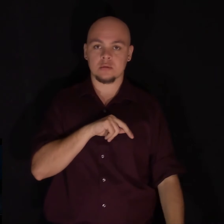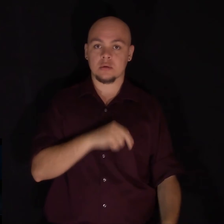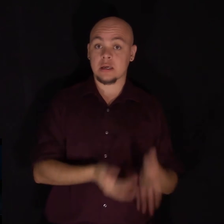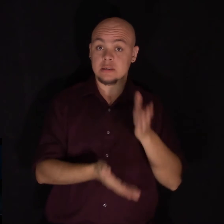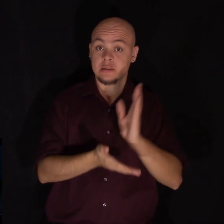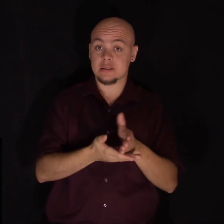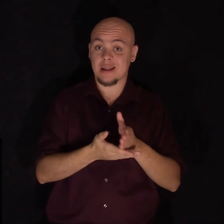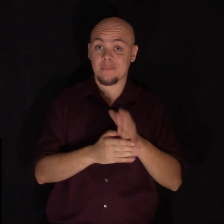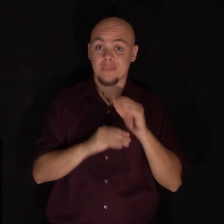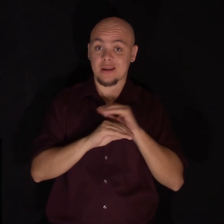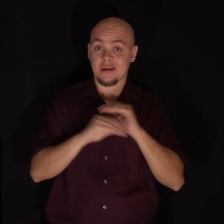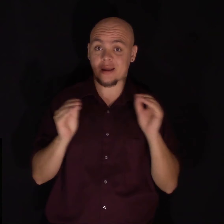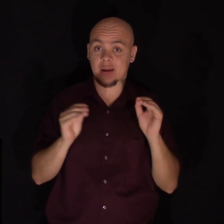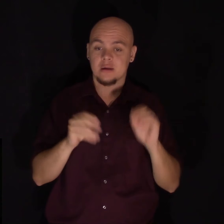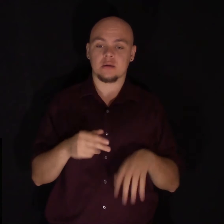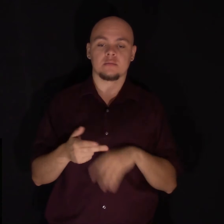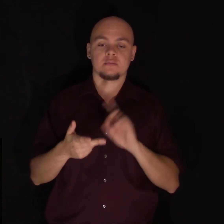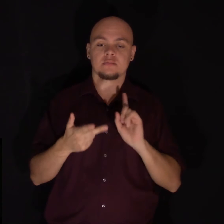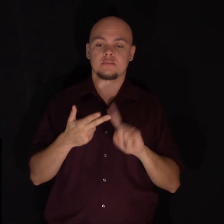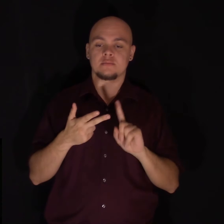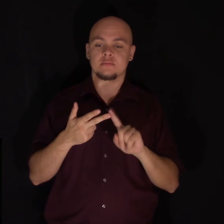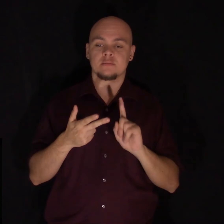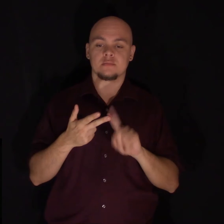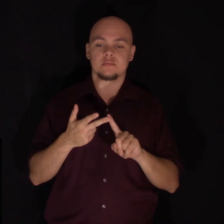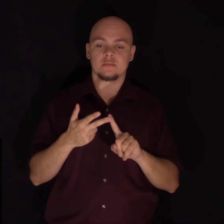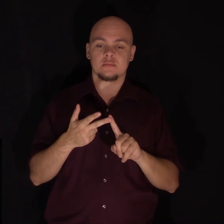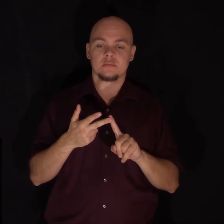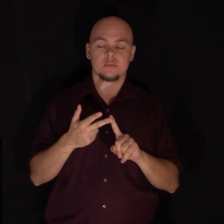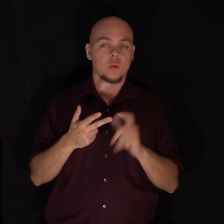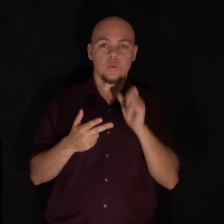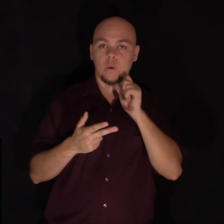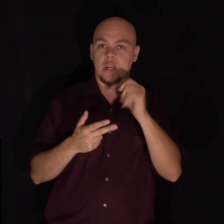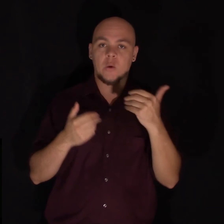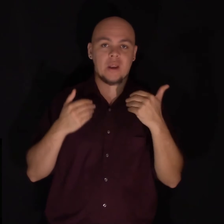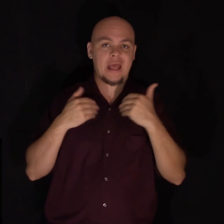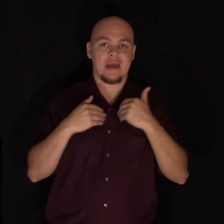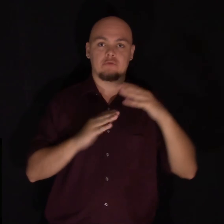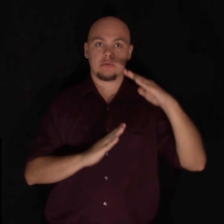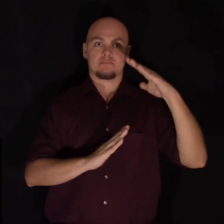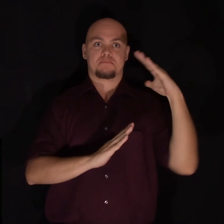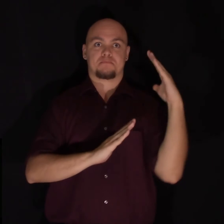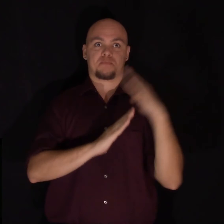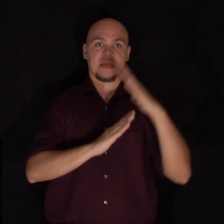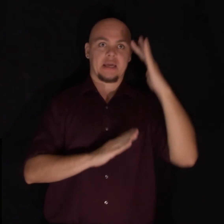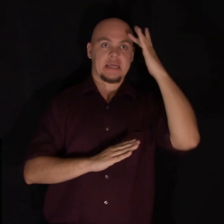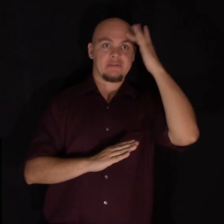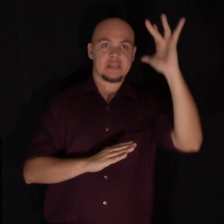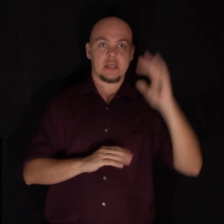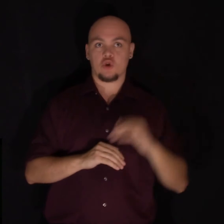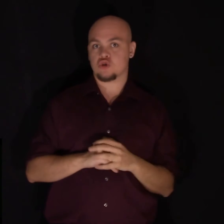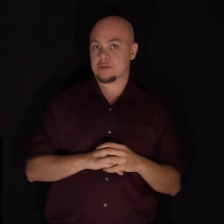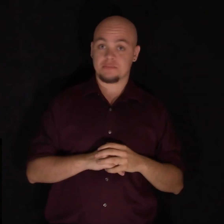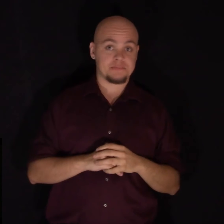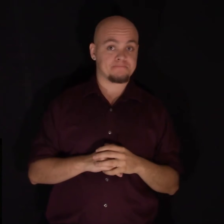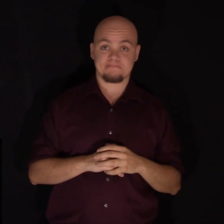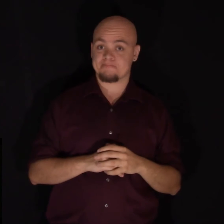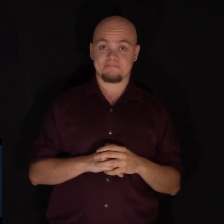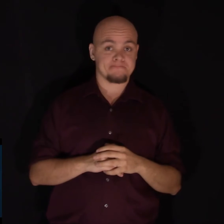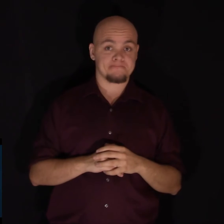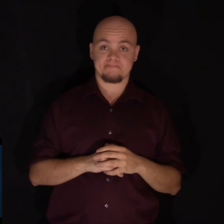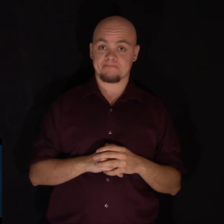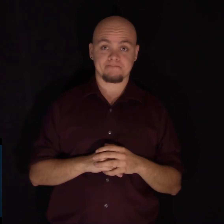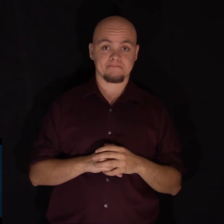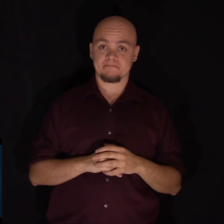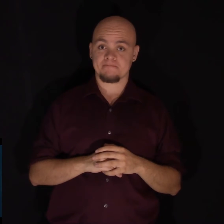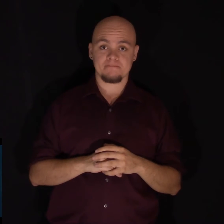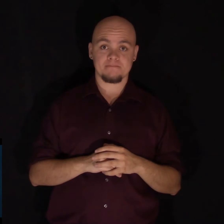Finally, we don't stand on a peak of intelligence, or anywhere near it, likely. And this